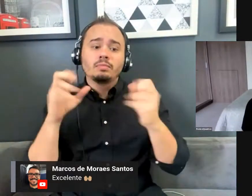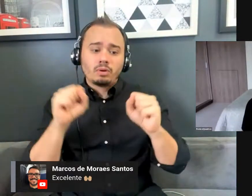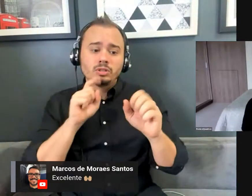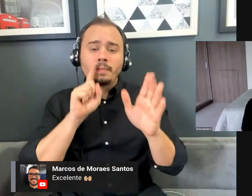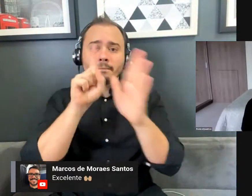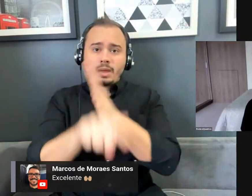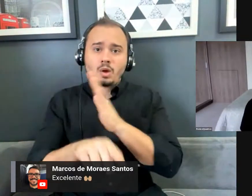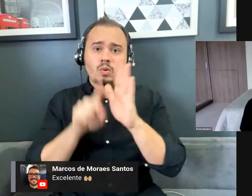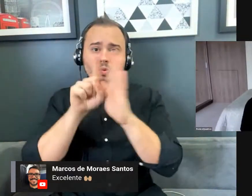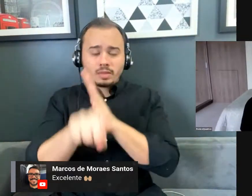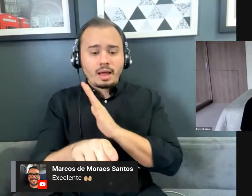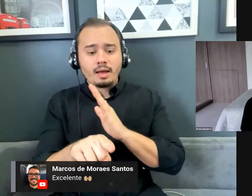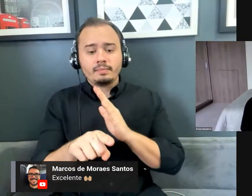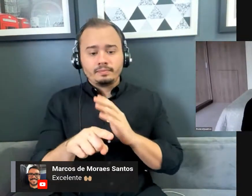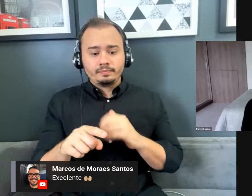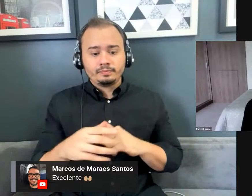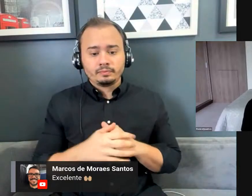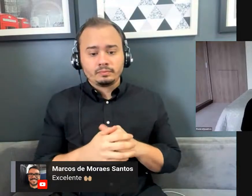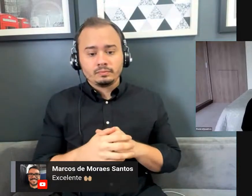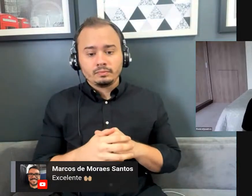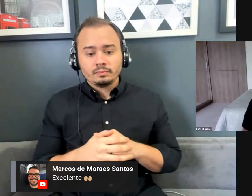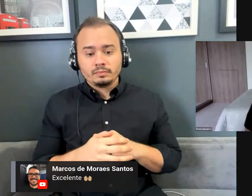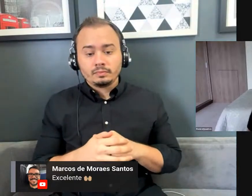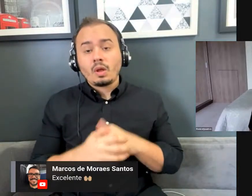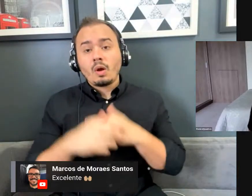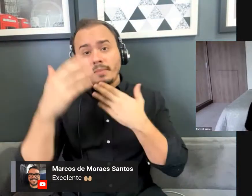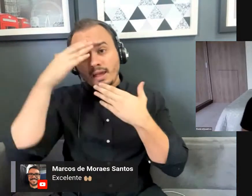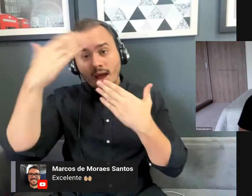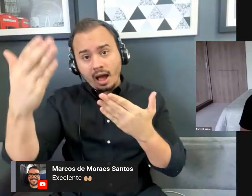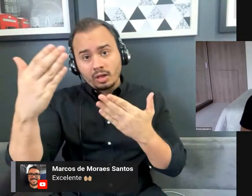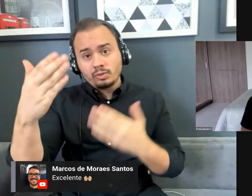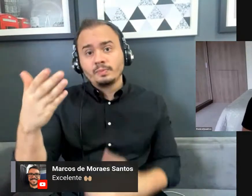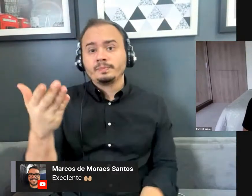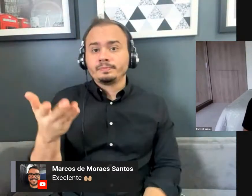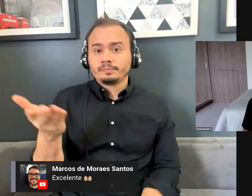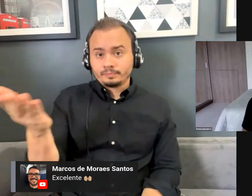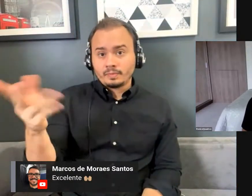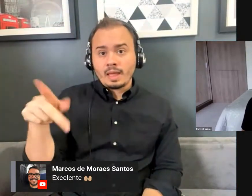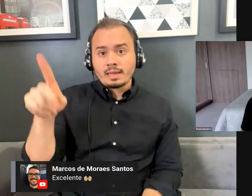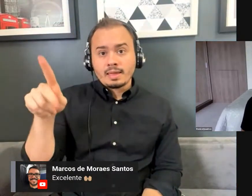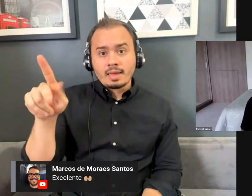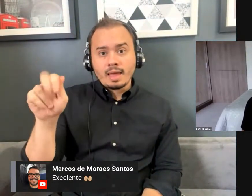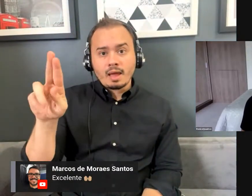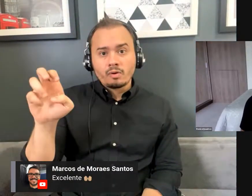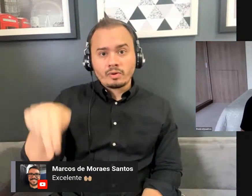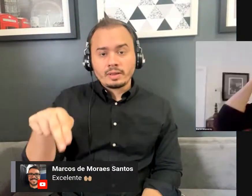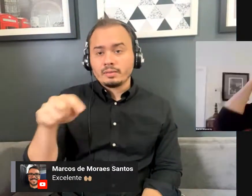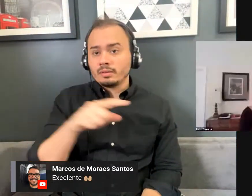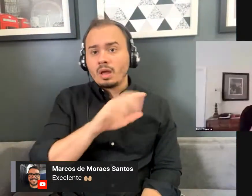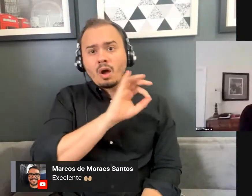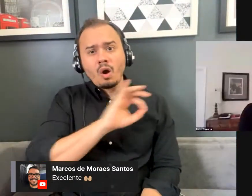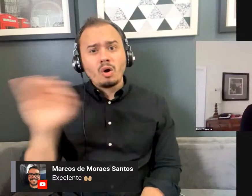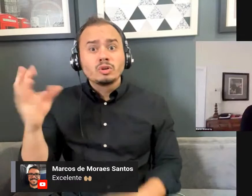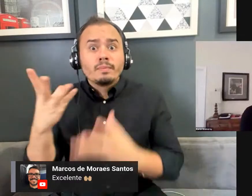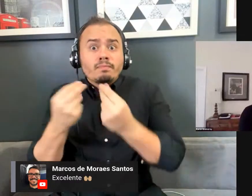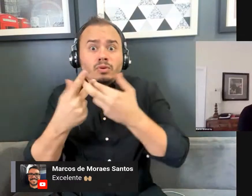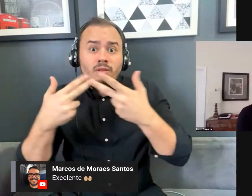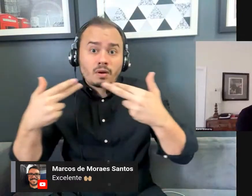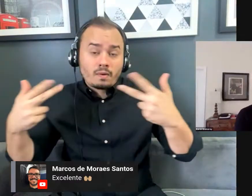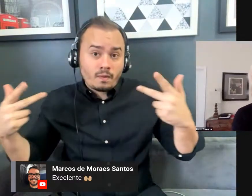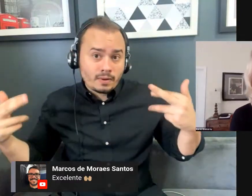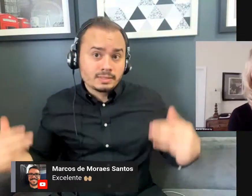to the next step. Thank you, Karen. It was wonderful. A lot of work, a lot of